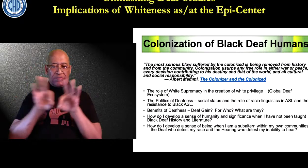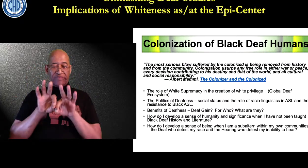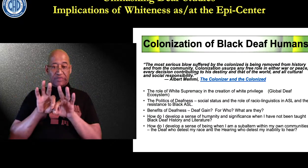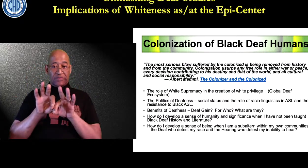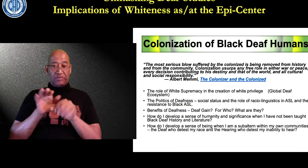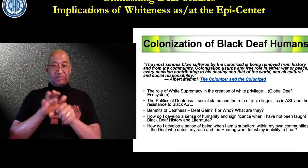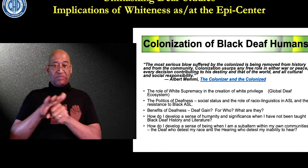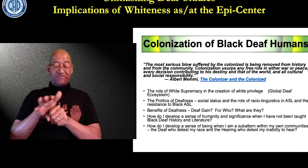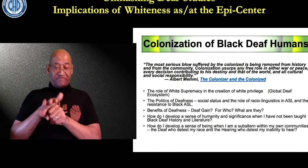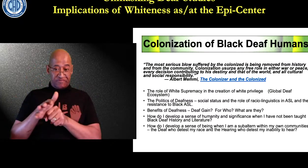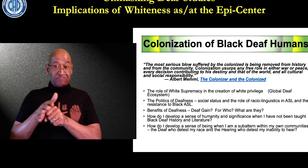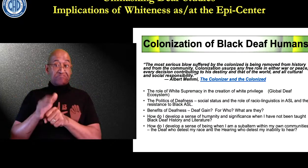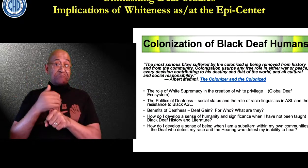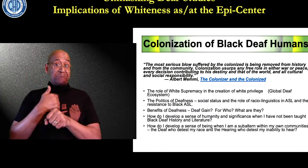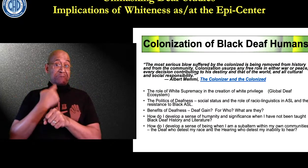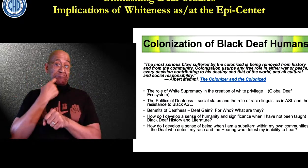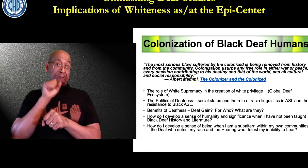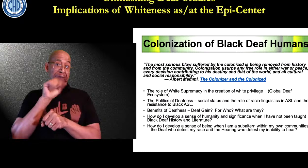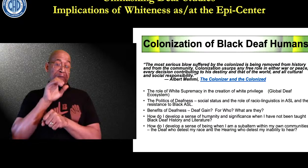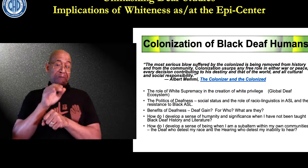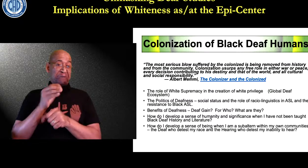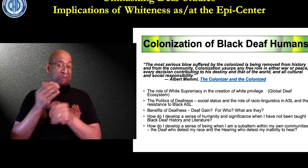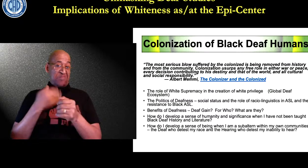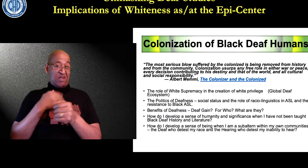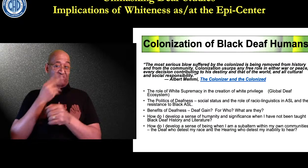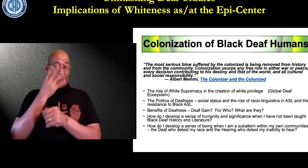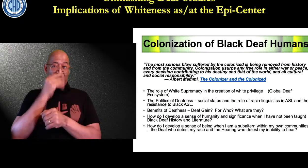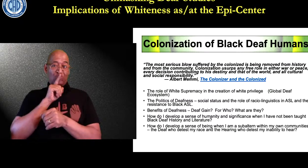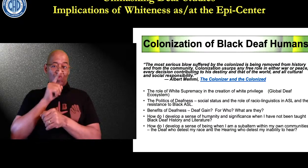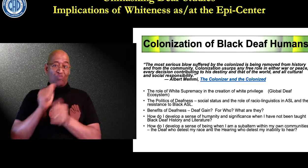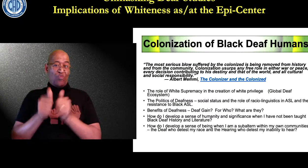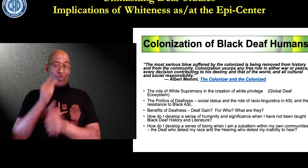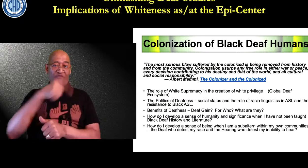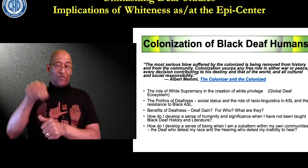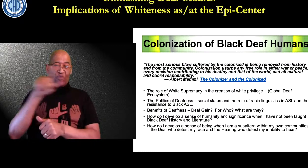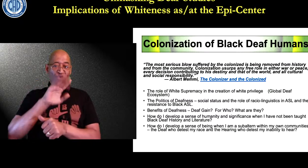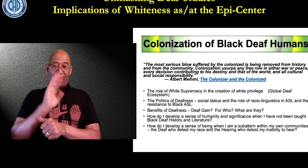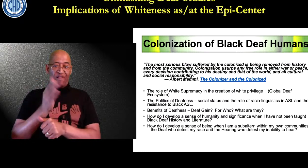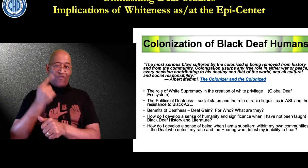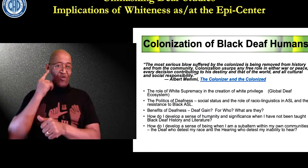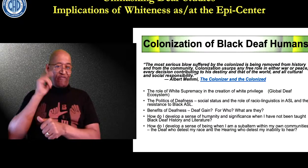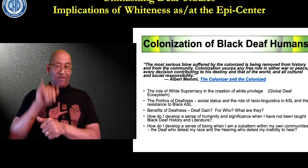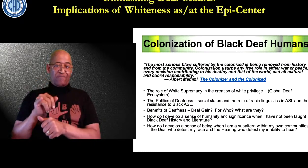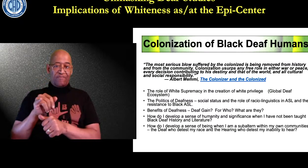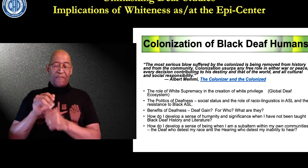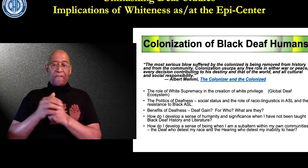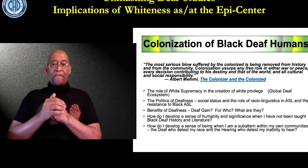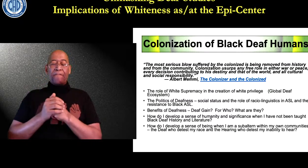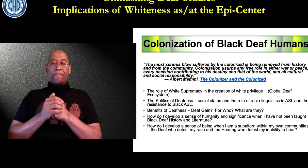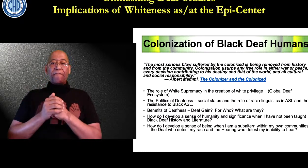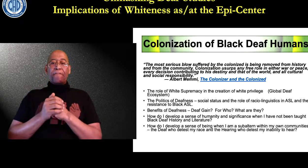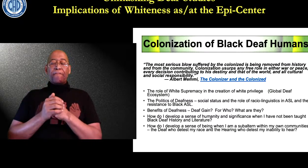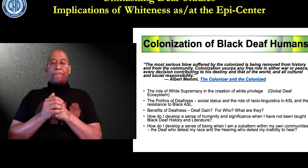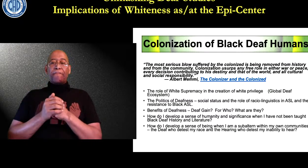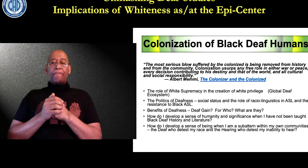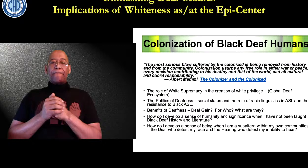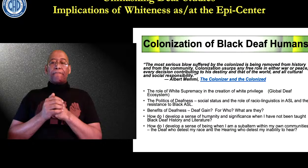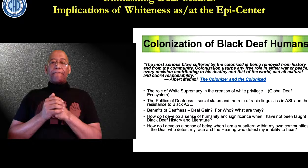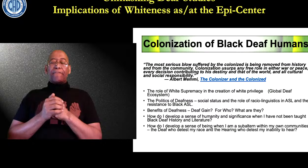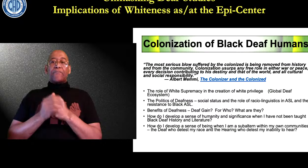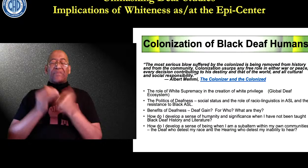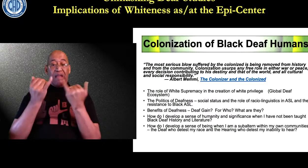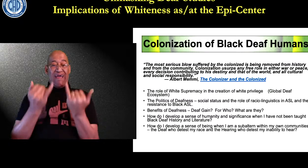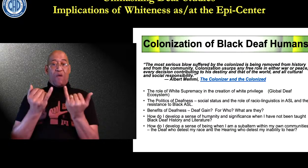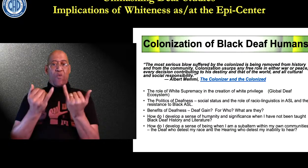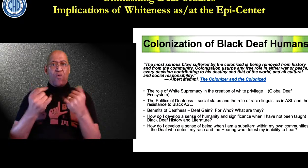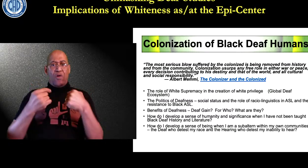our stories tend to be pushed away and not considered significant enough, I'm